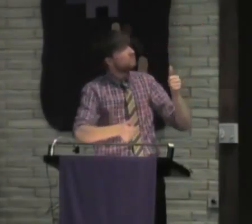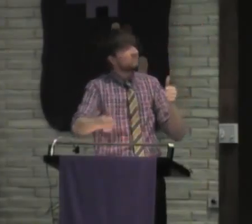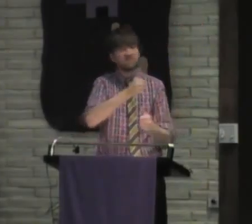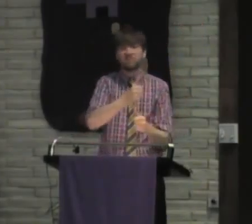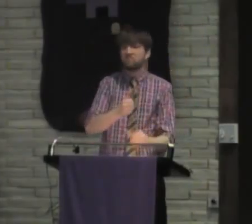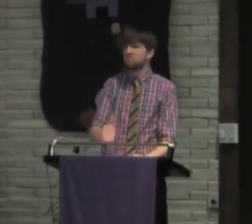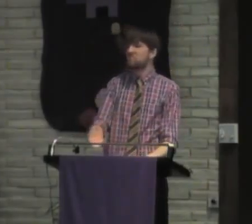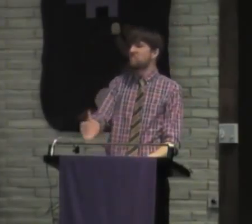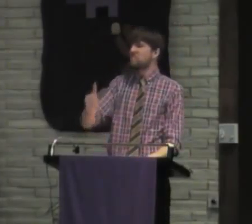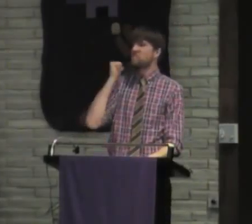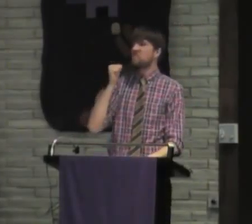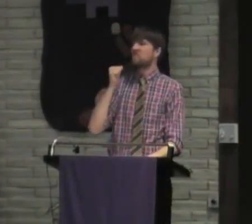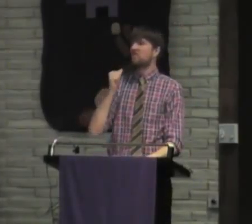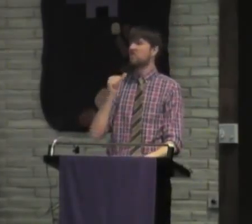Another group, the nobles.